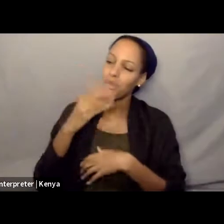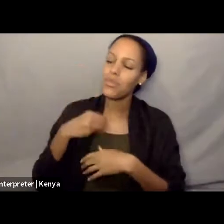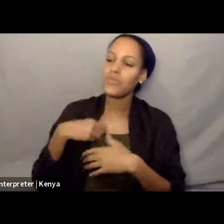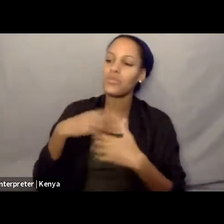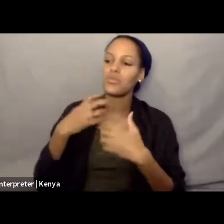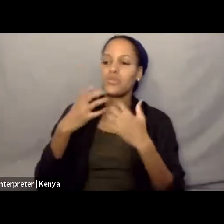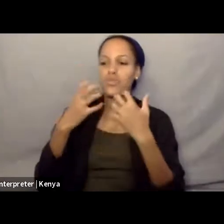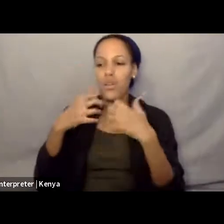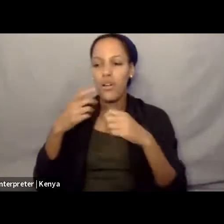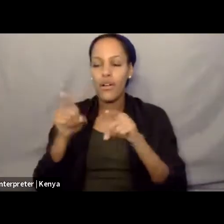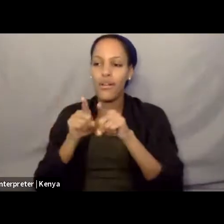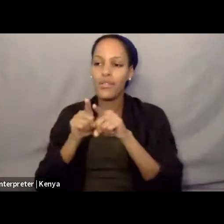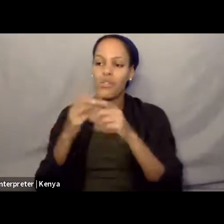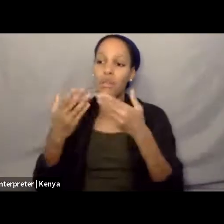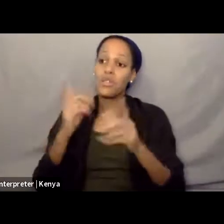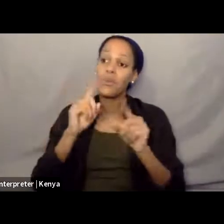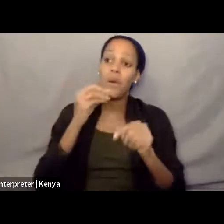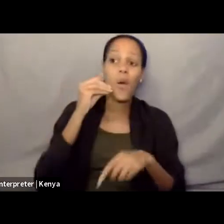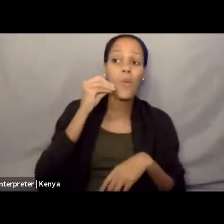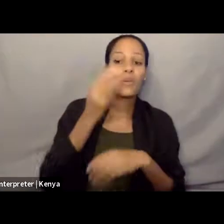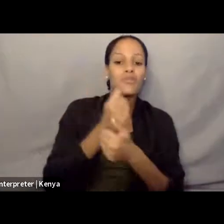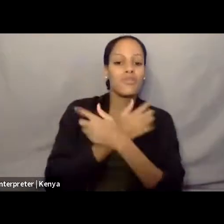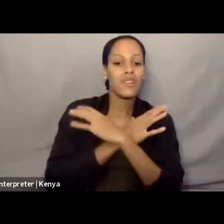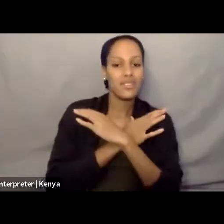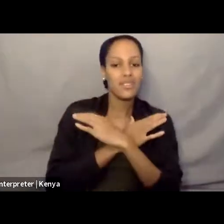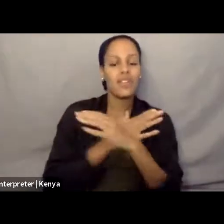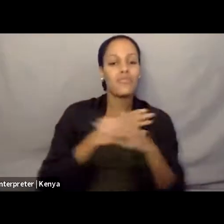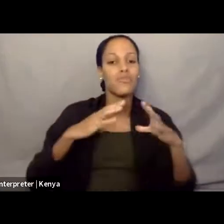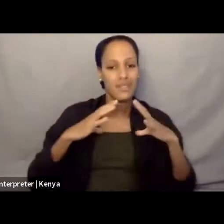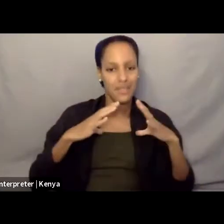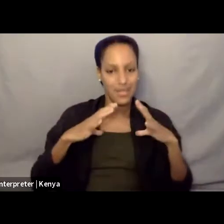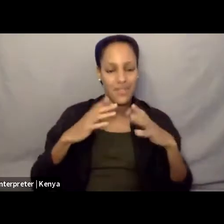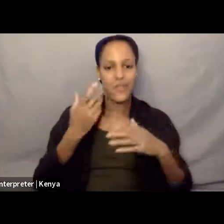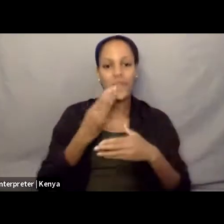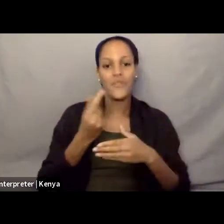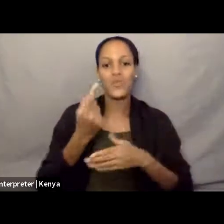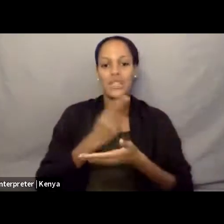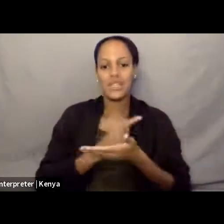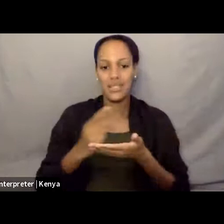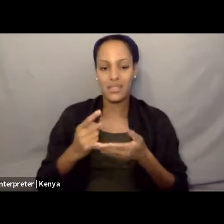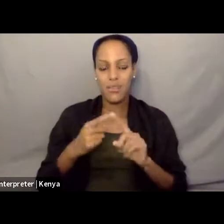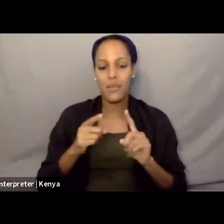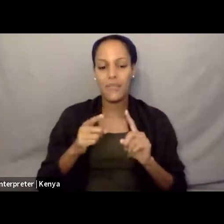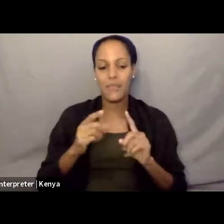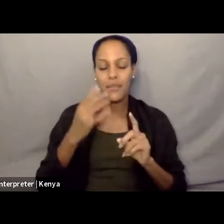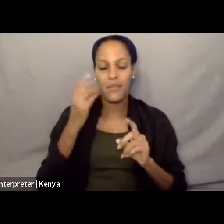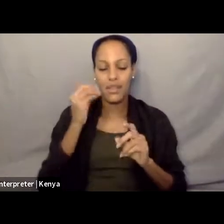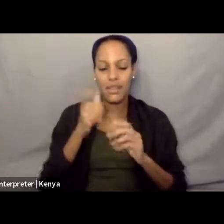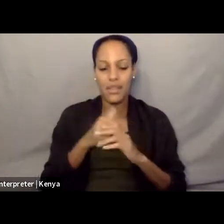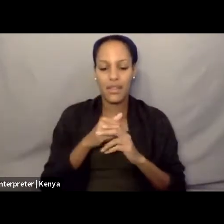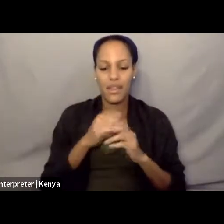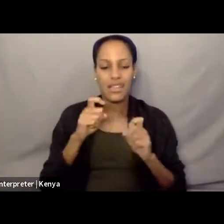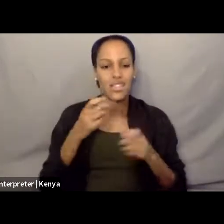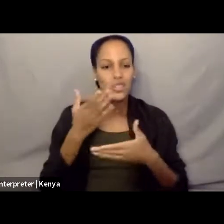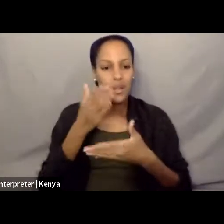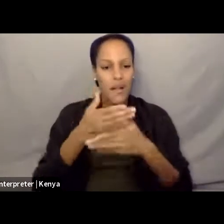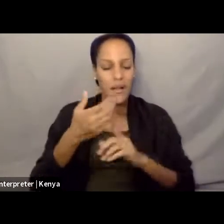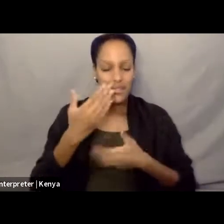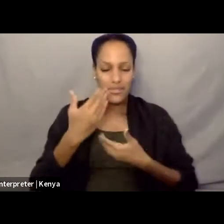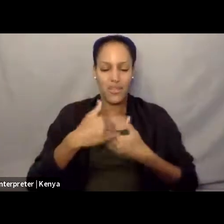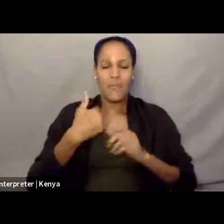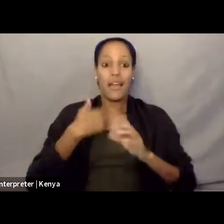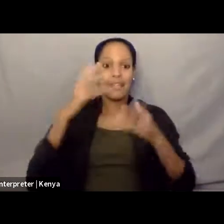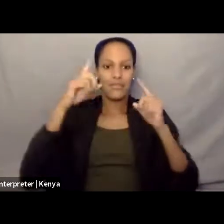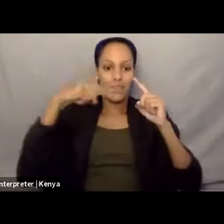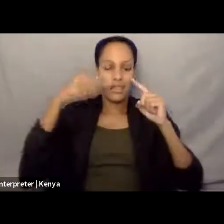wonder. In the bakery, let me interrupt myself to acknowledge how often thus far